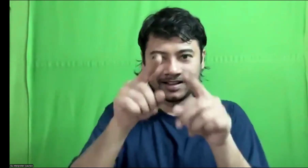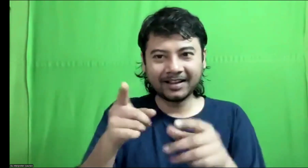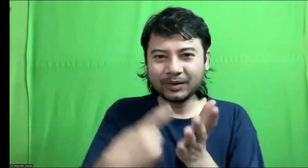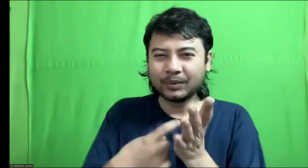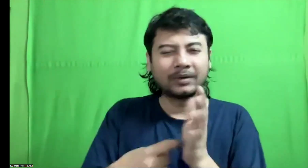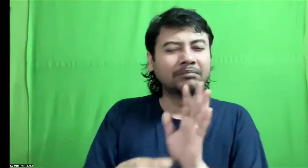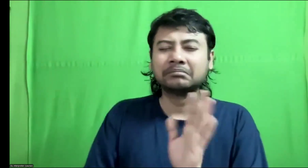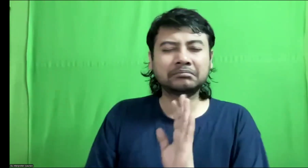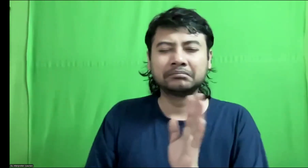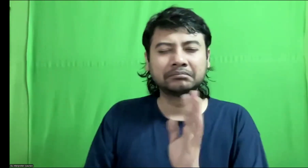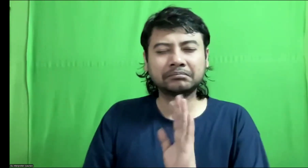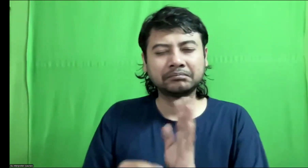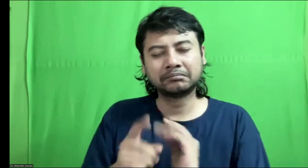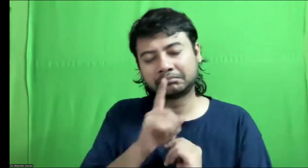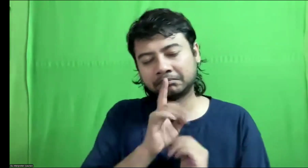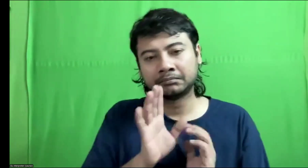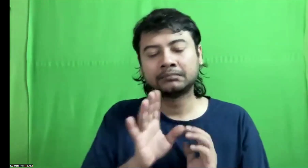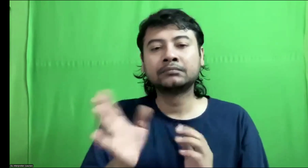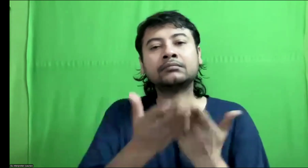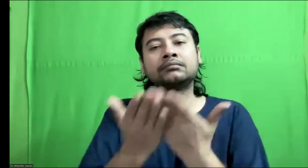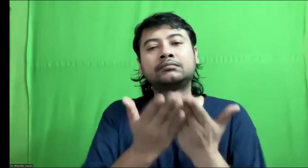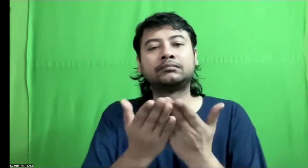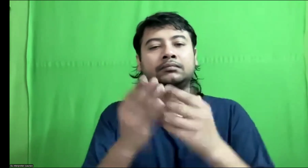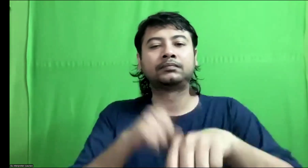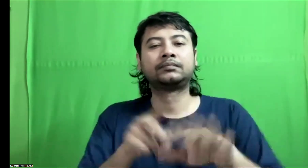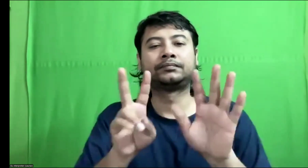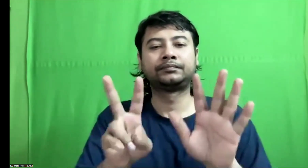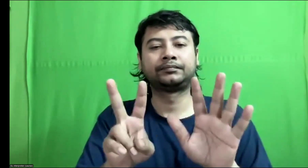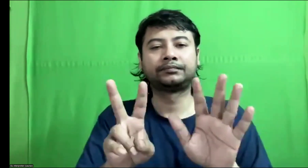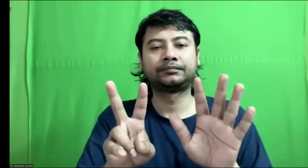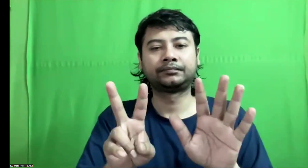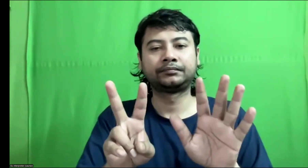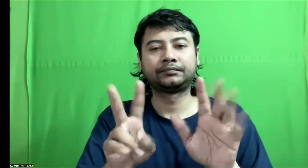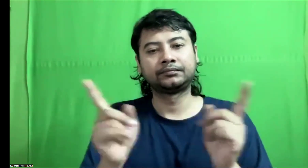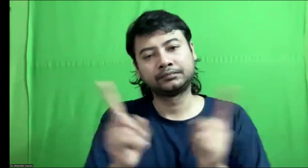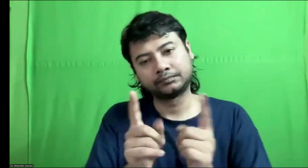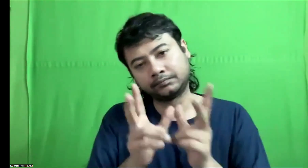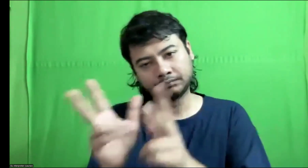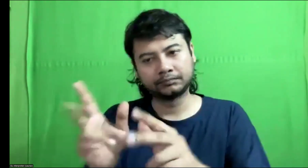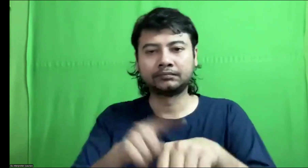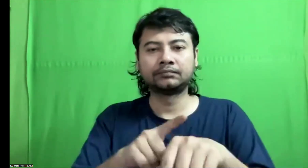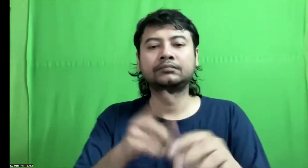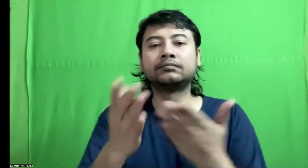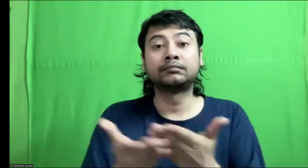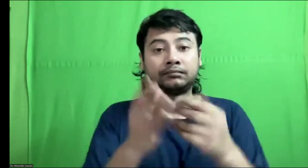clockwise you can offer the lamp and give them some dry prasad, and that's it. You're done.